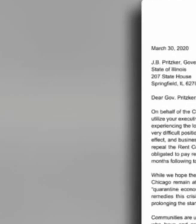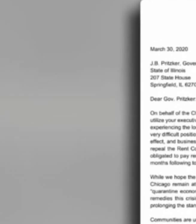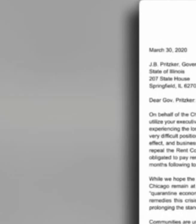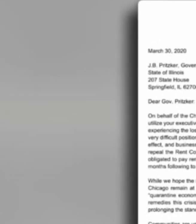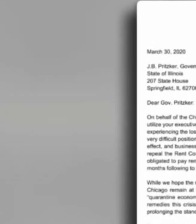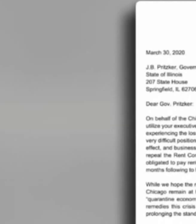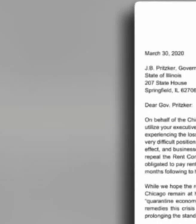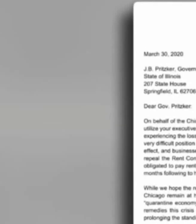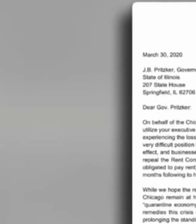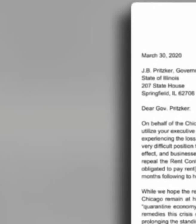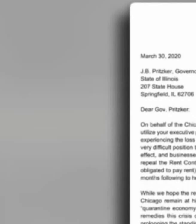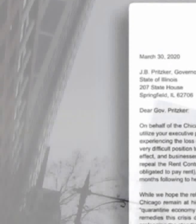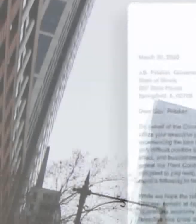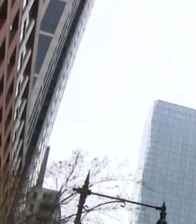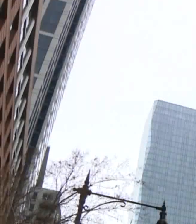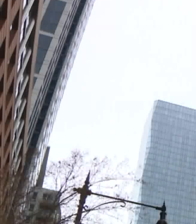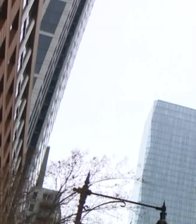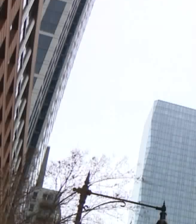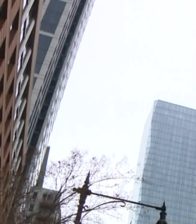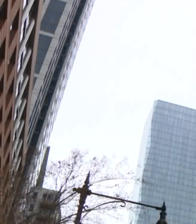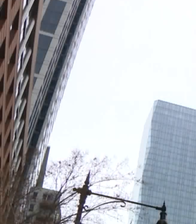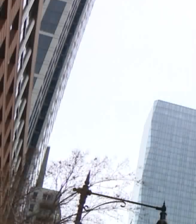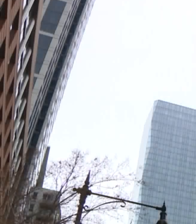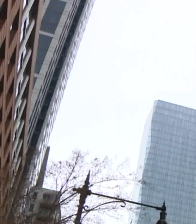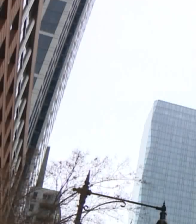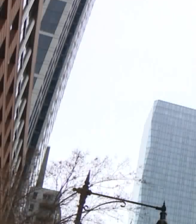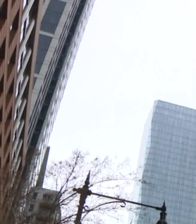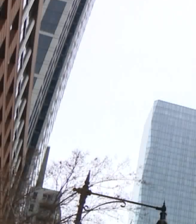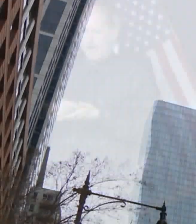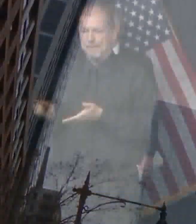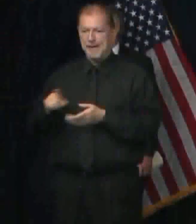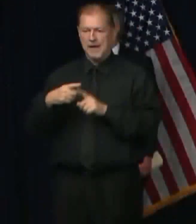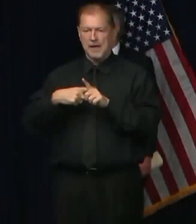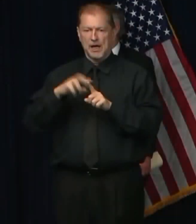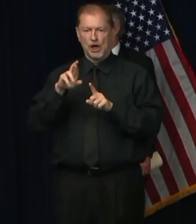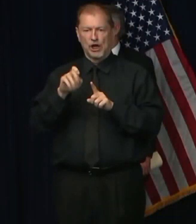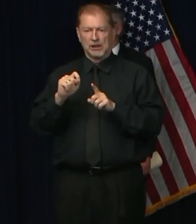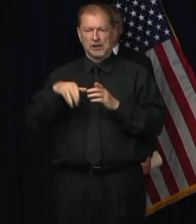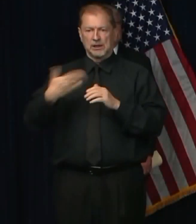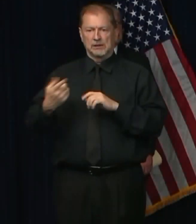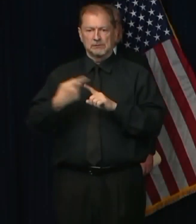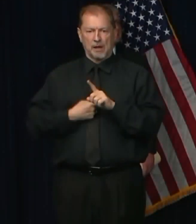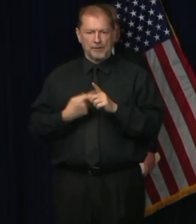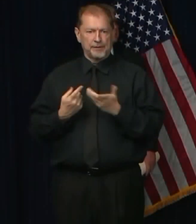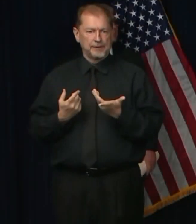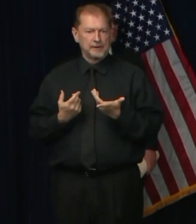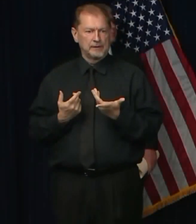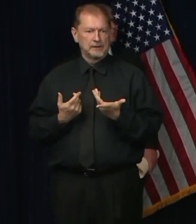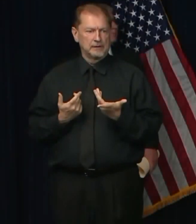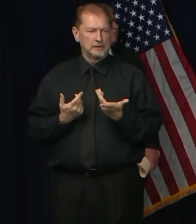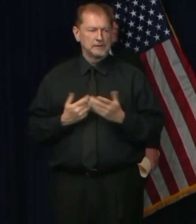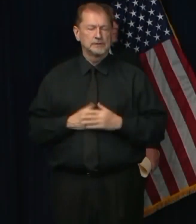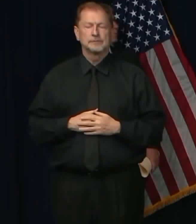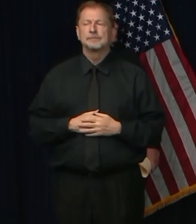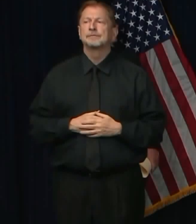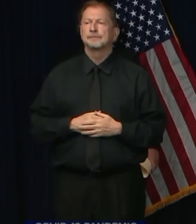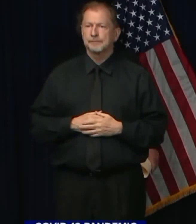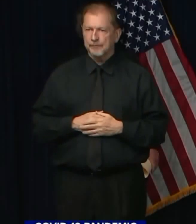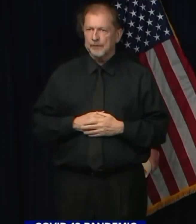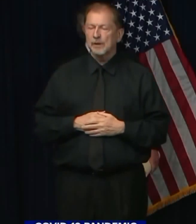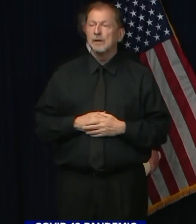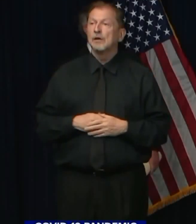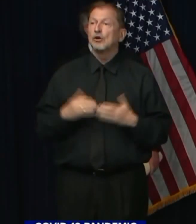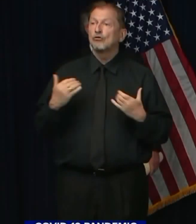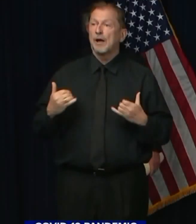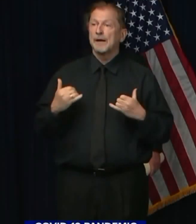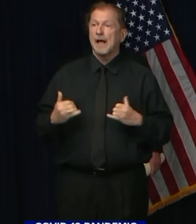push for an indefinite freeze on rent, mortgages, and utility payments. Today, the governor said his hands are tied. There's currently in